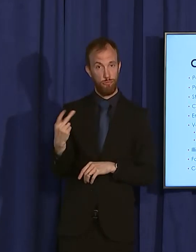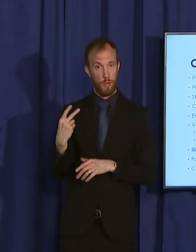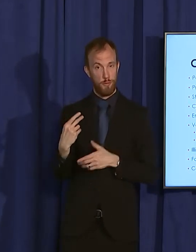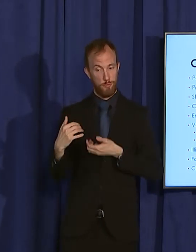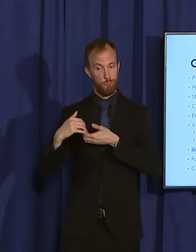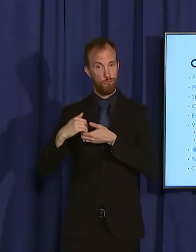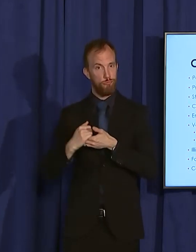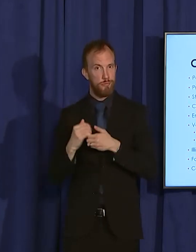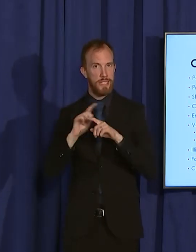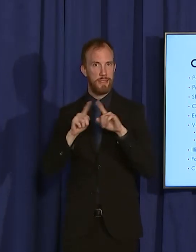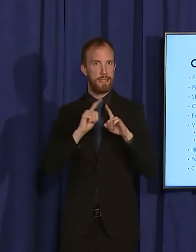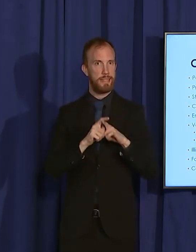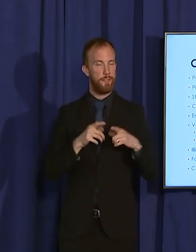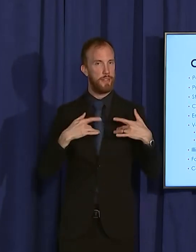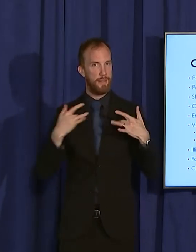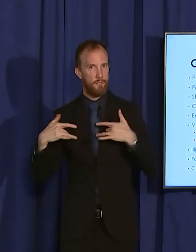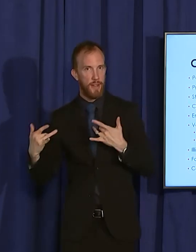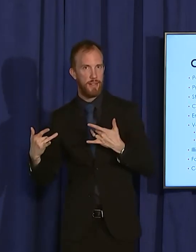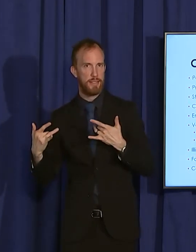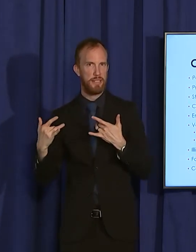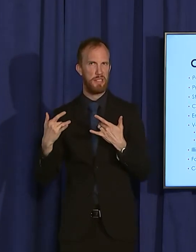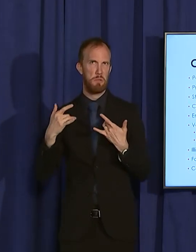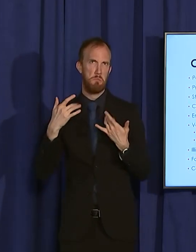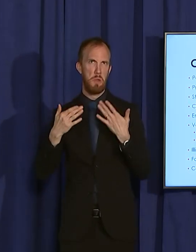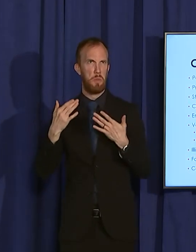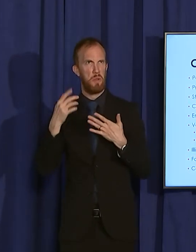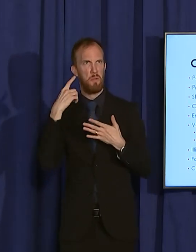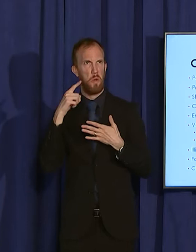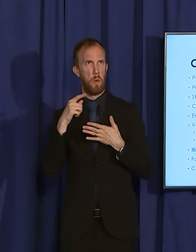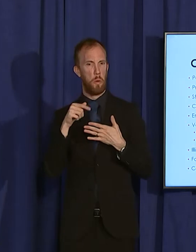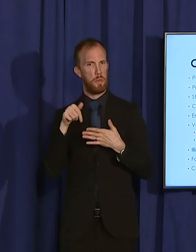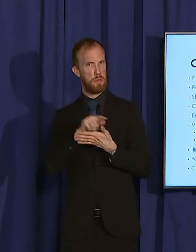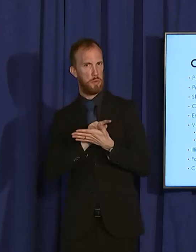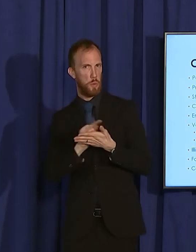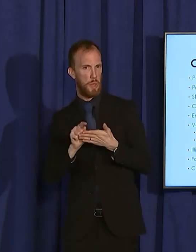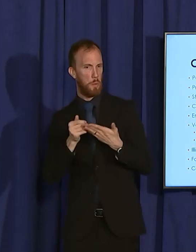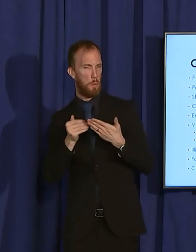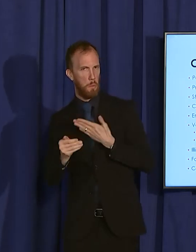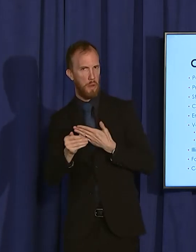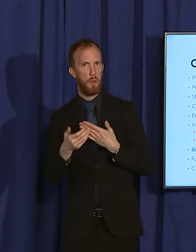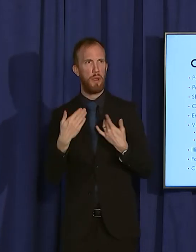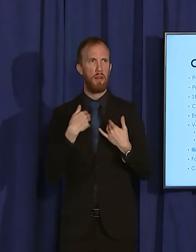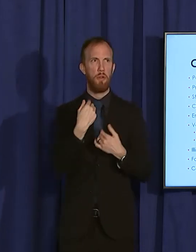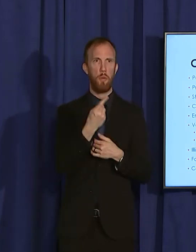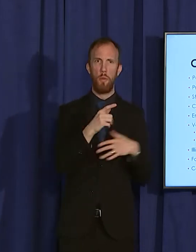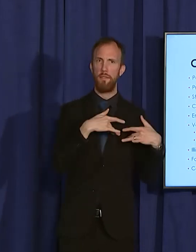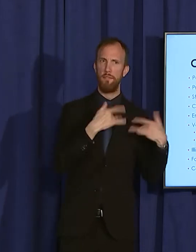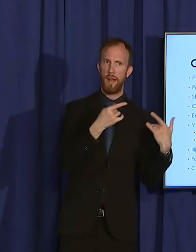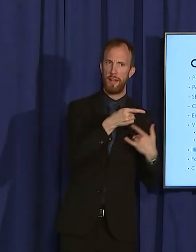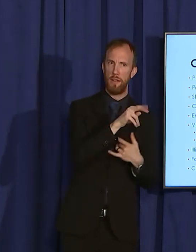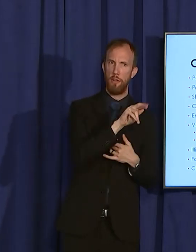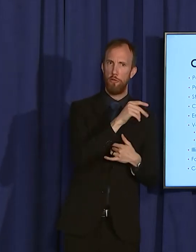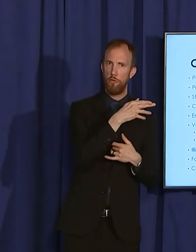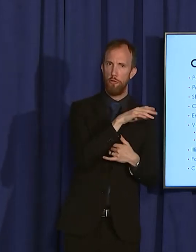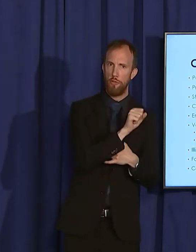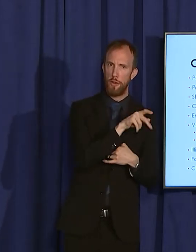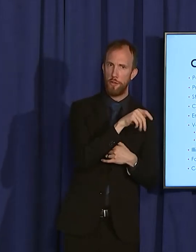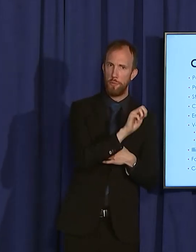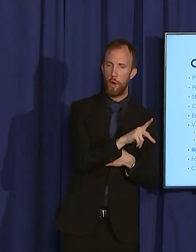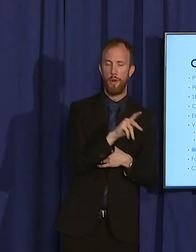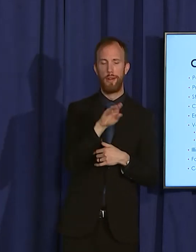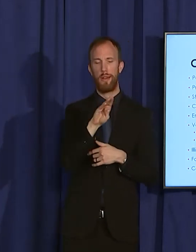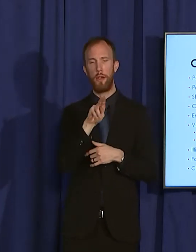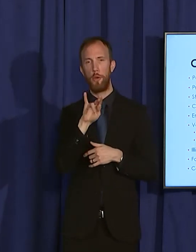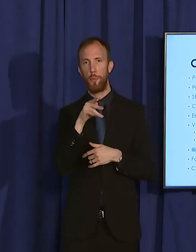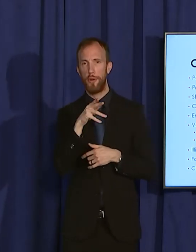events over the next week or so that have been set up. There's one in Rogers Park, there's one in Bridgeport, there's one in South